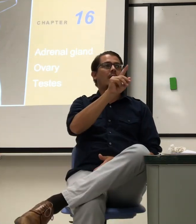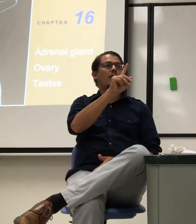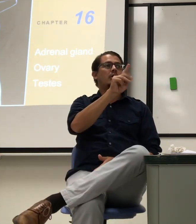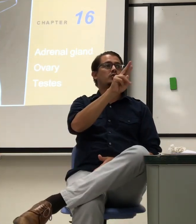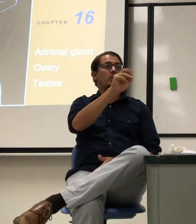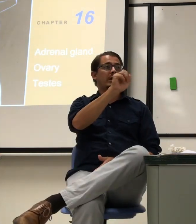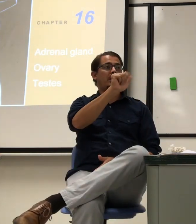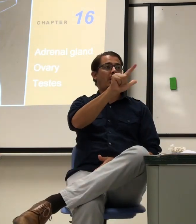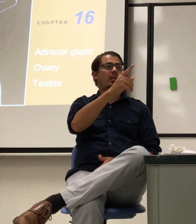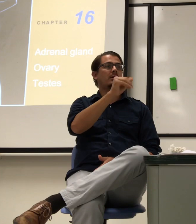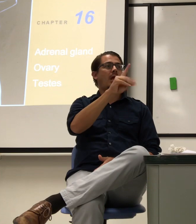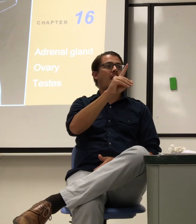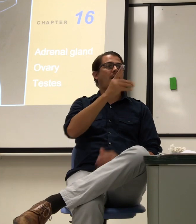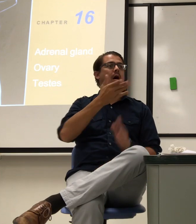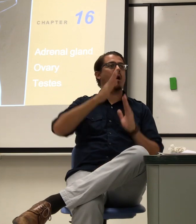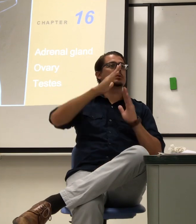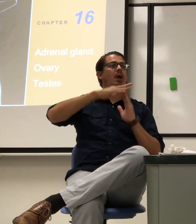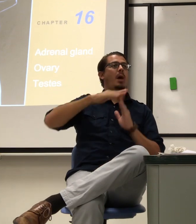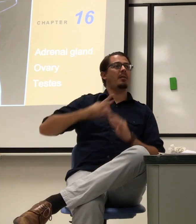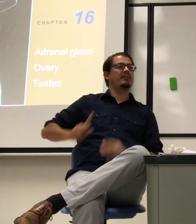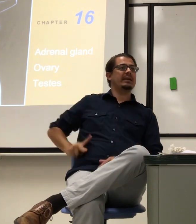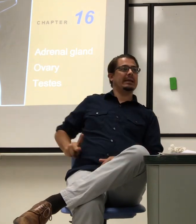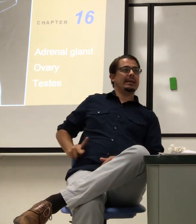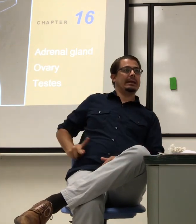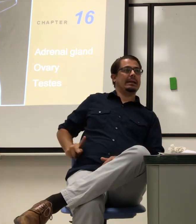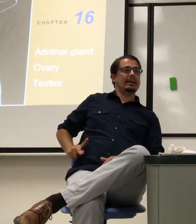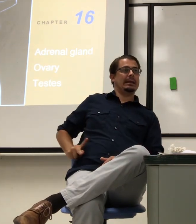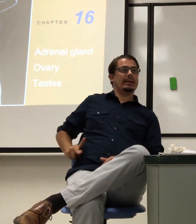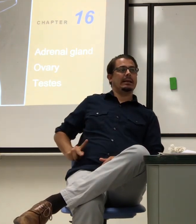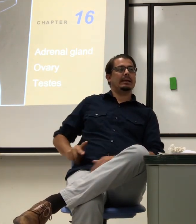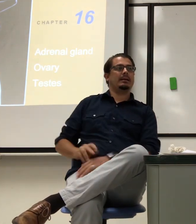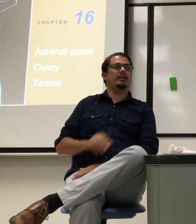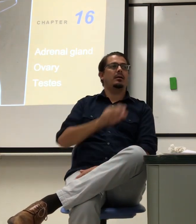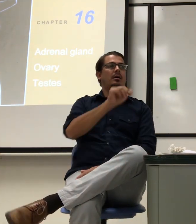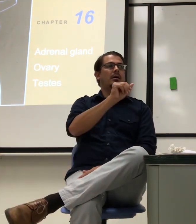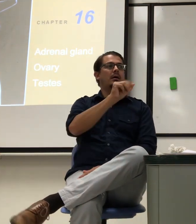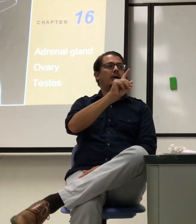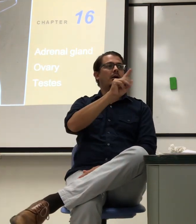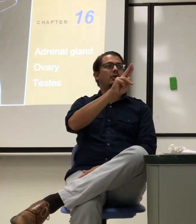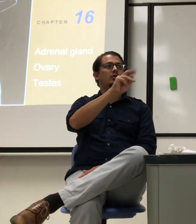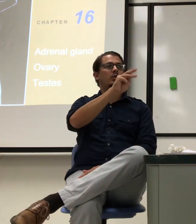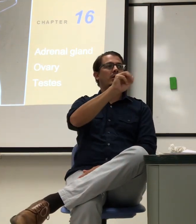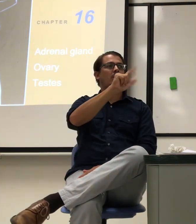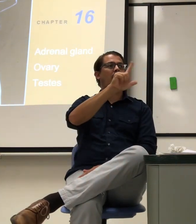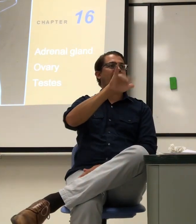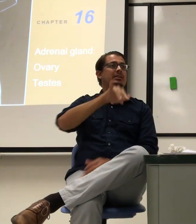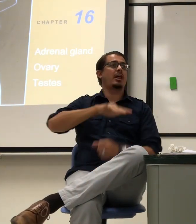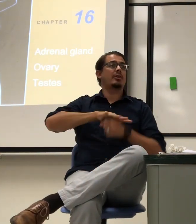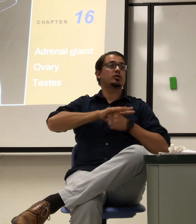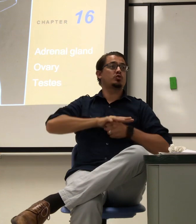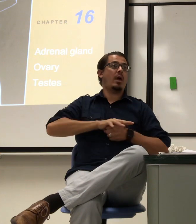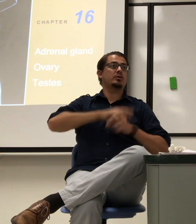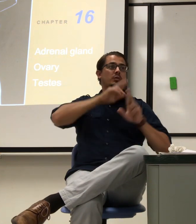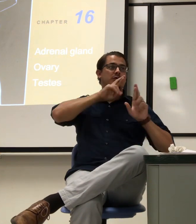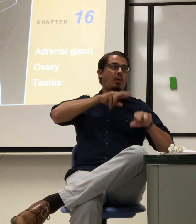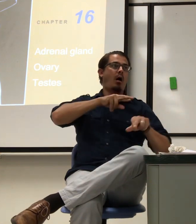kidneys, right there. So the adrenal gland is our stress response organ.